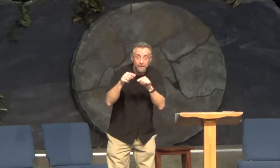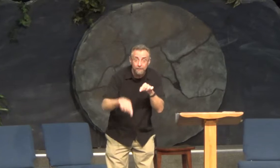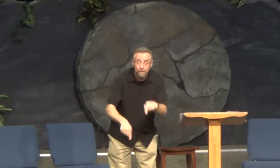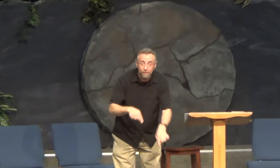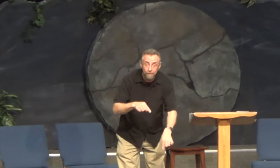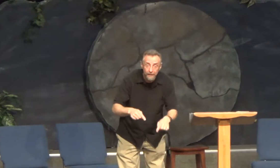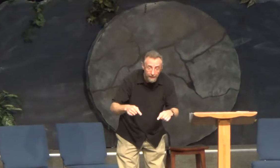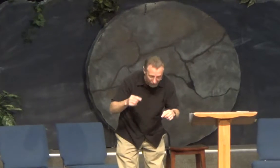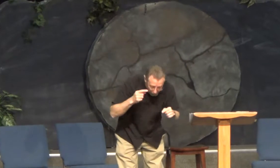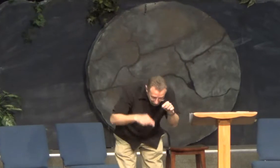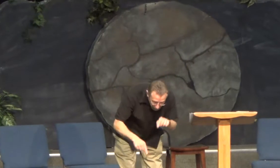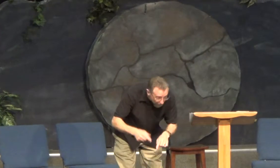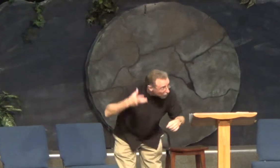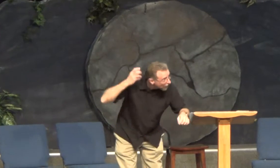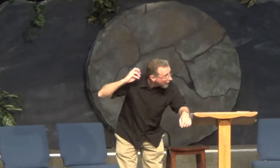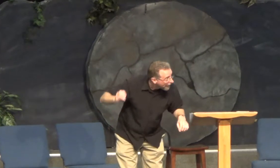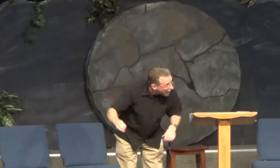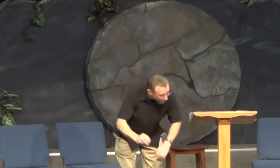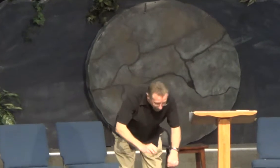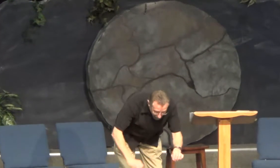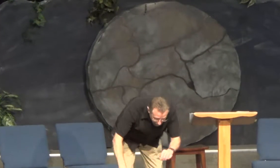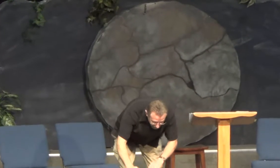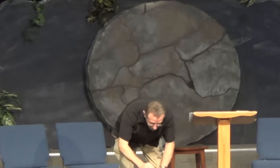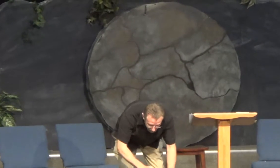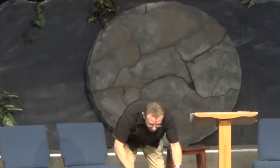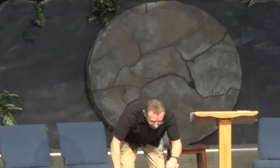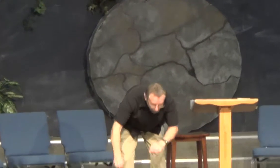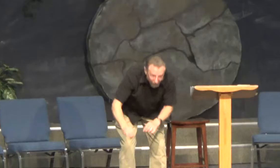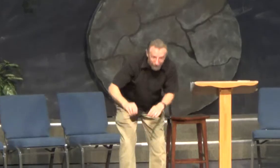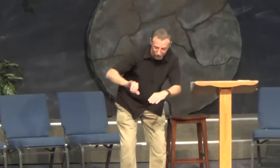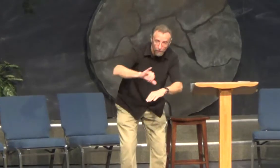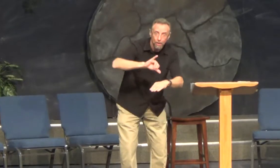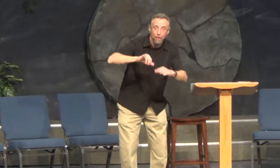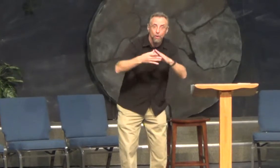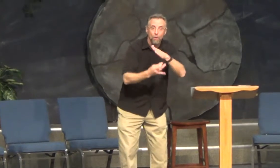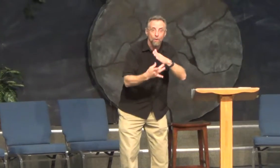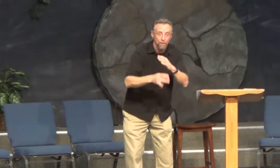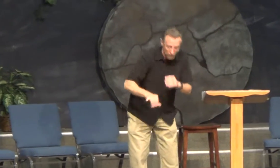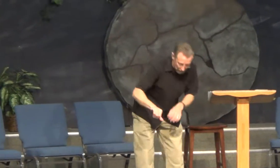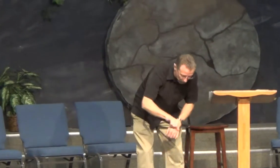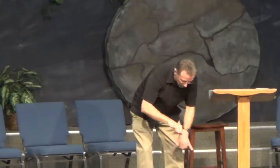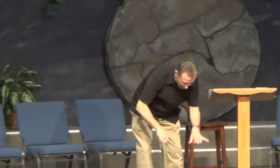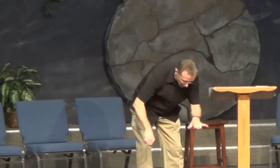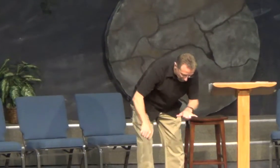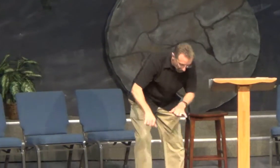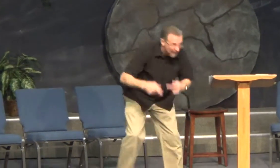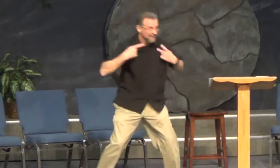tears. And they came on Jesus, and then she wiped and anointed his feet with